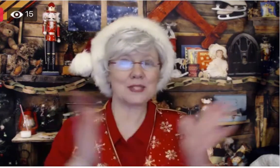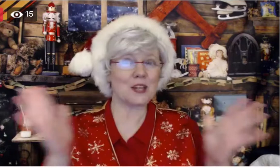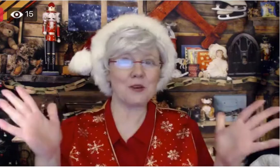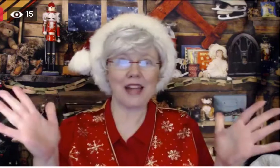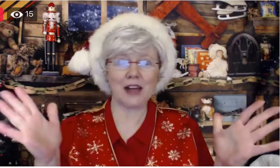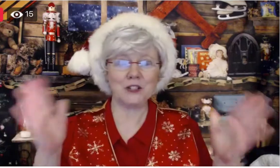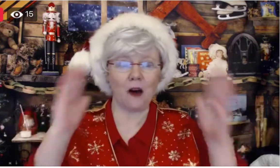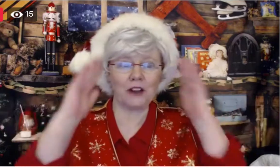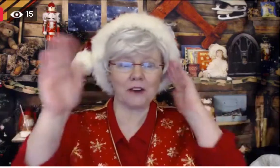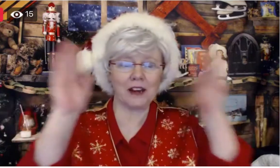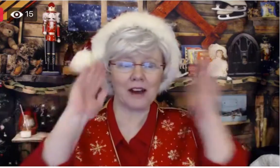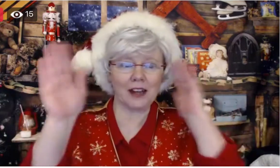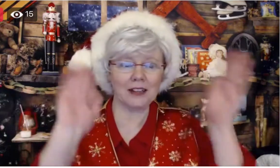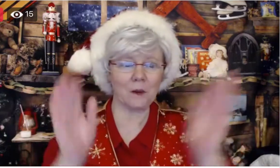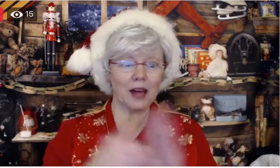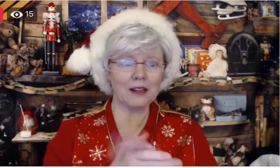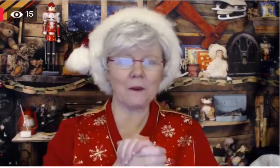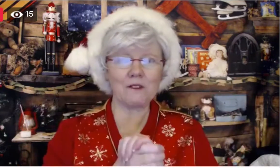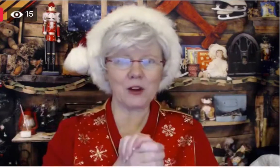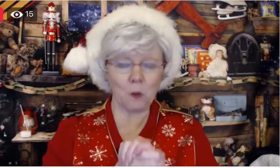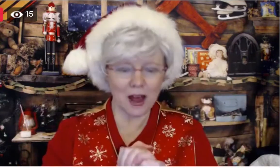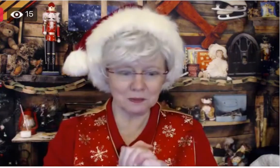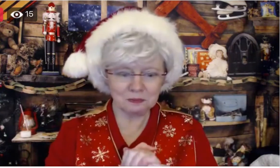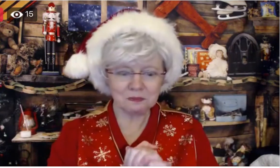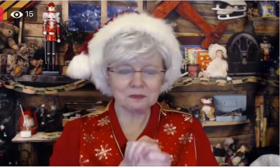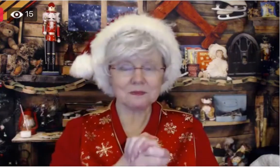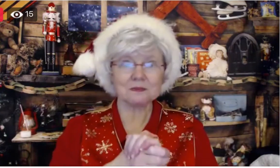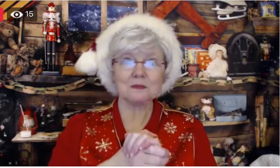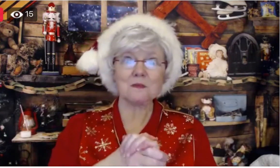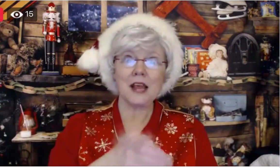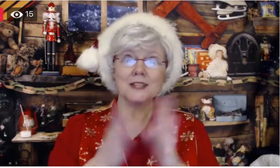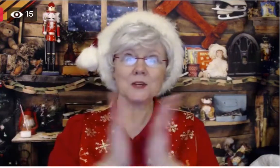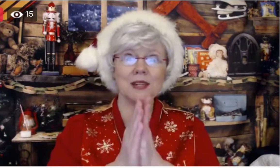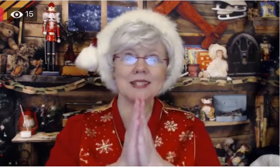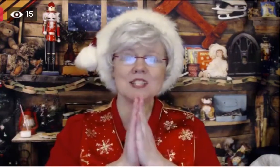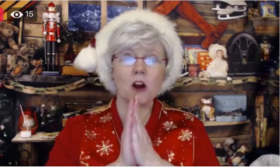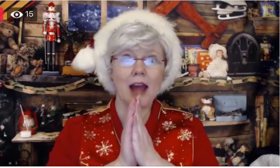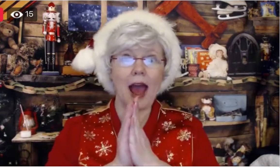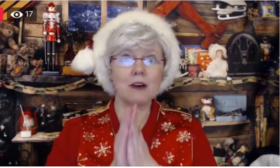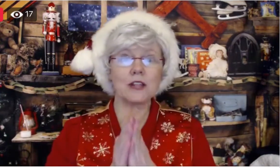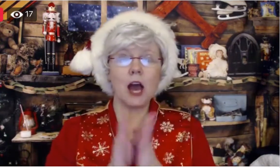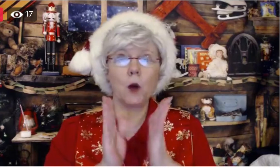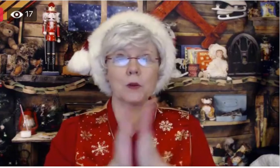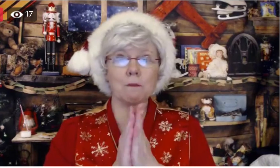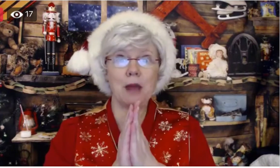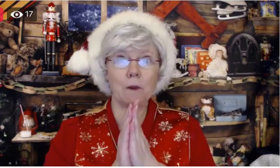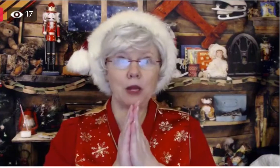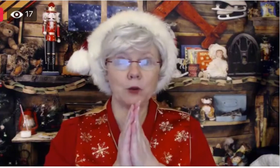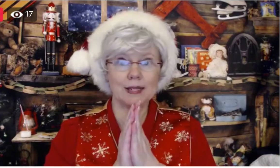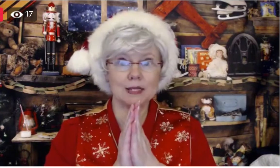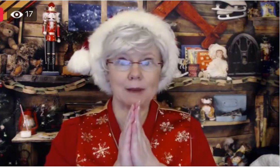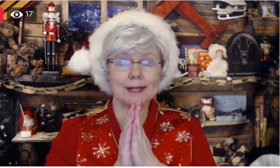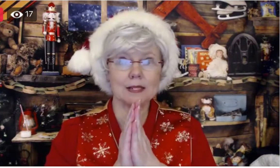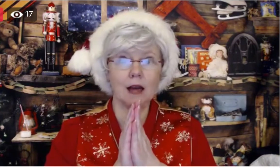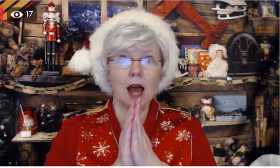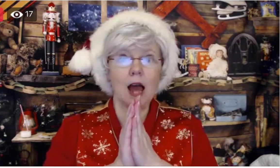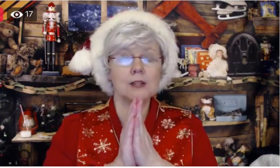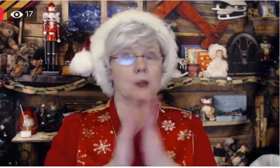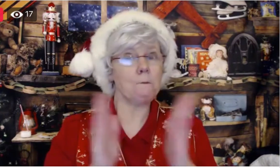So glad you all are here. Hello, hello, everyone. So let's start out with Merry Christmas. So